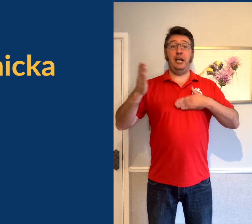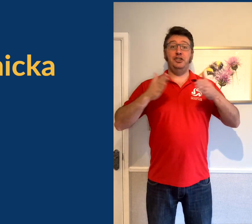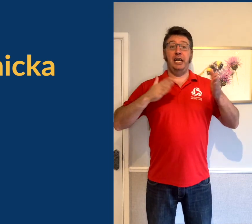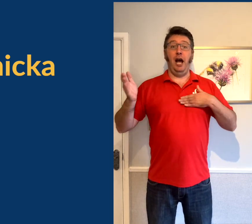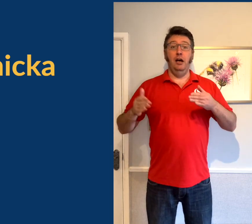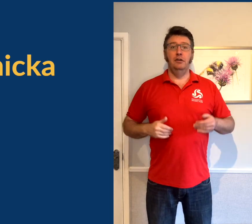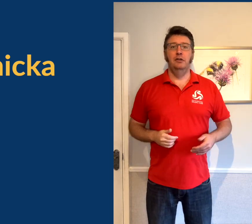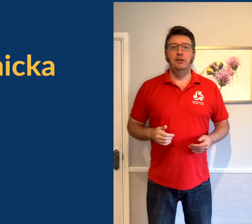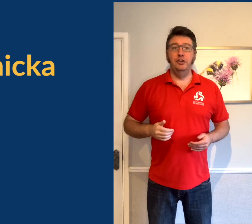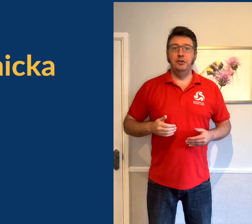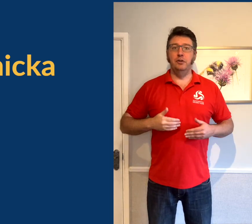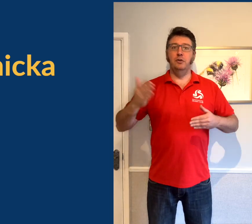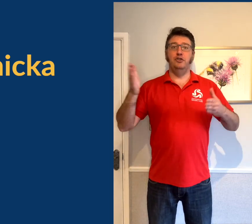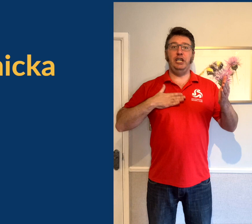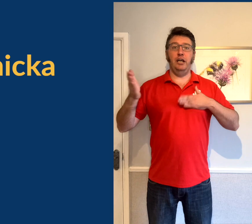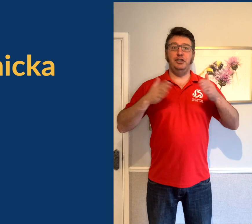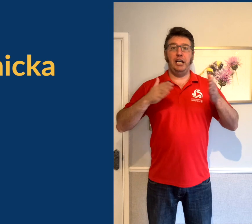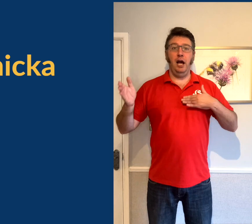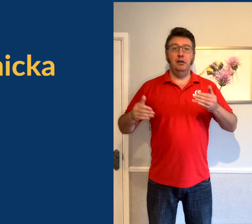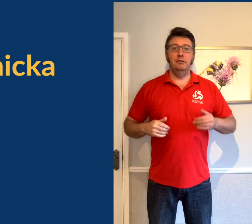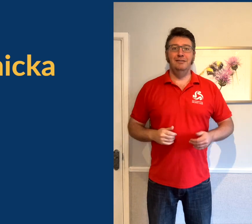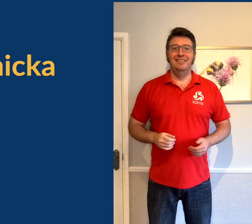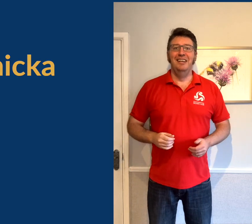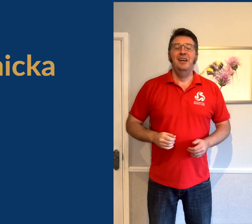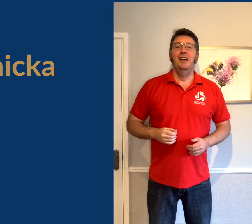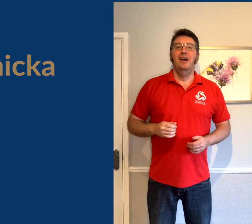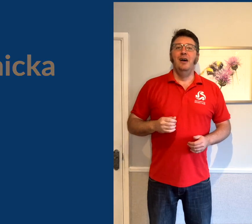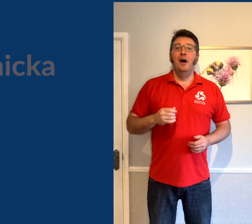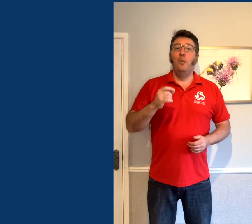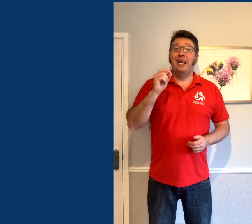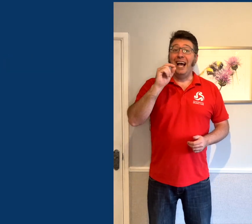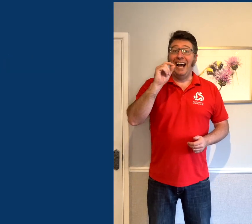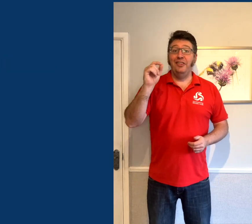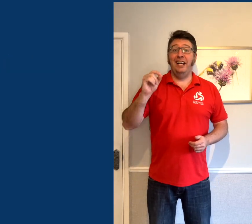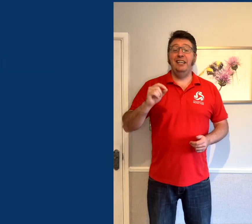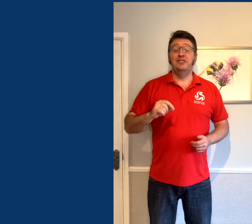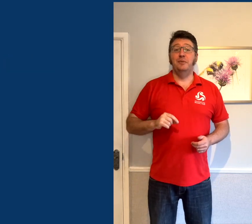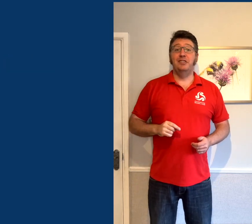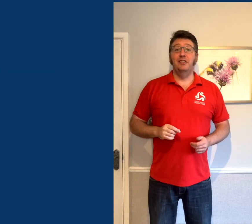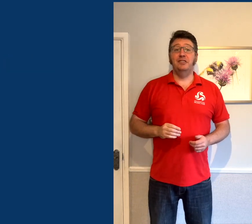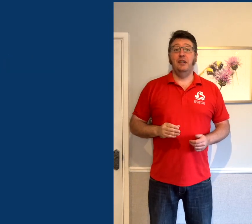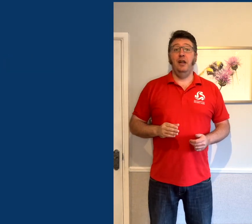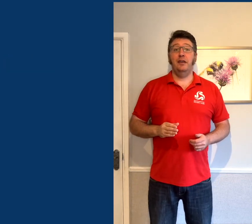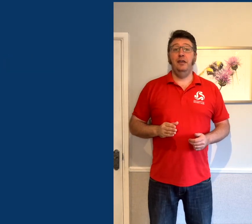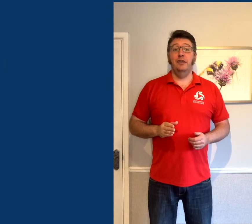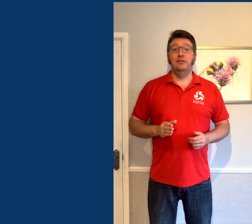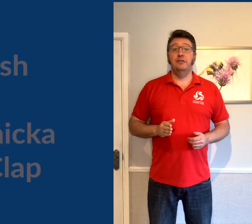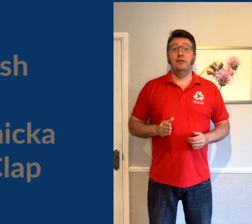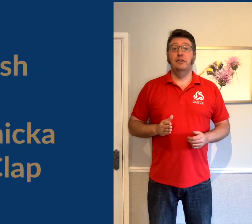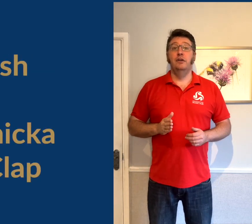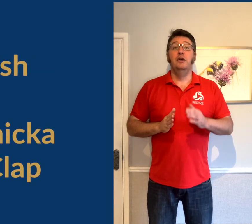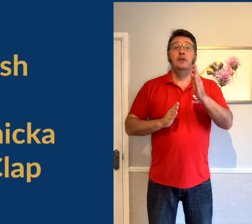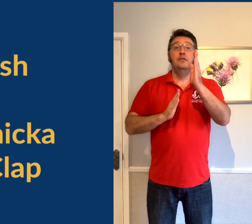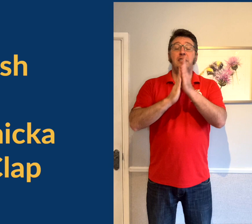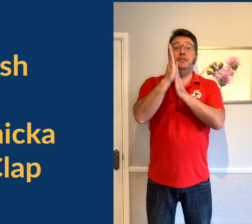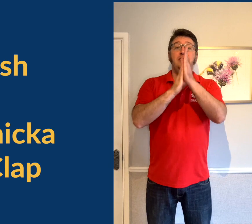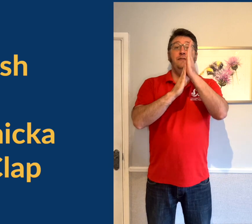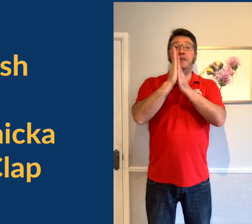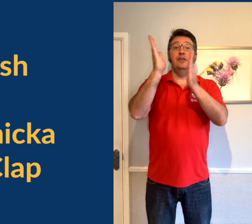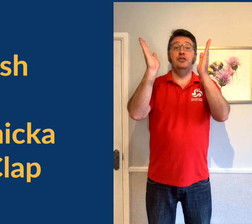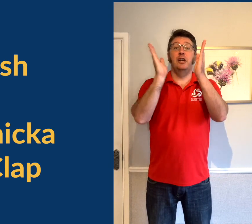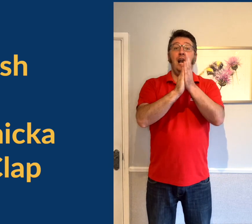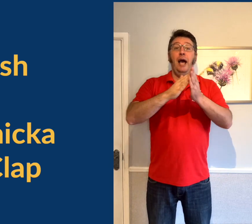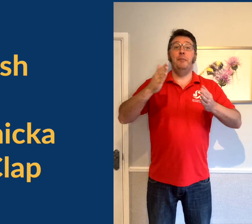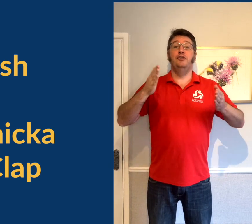do chica chica. Can you do chica chica? We're going to add that in, so it's going to sound like this.